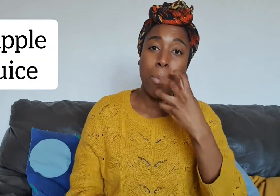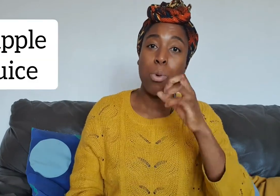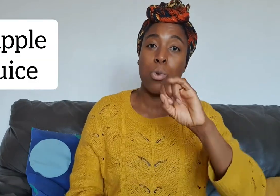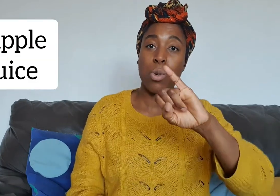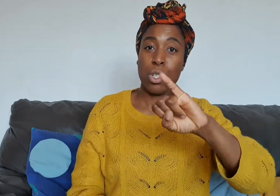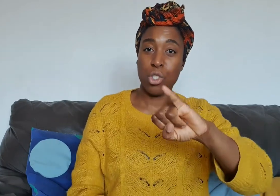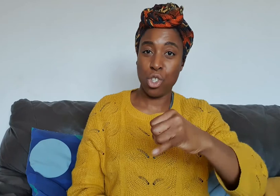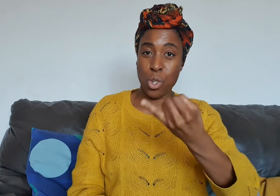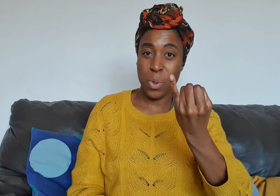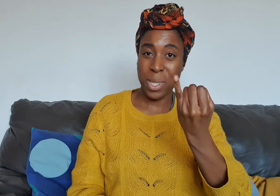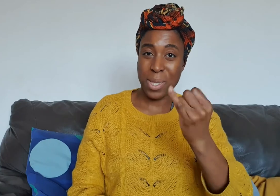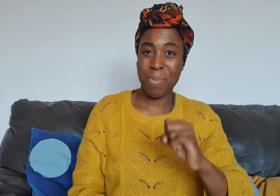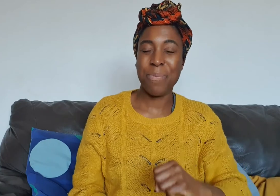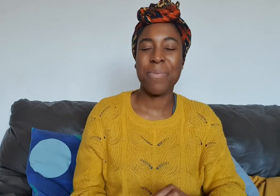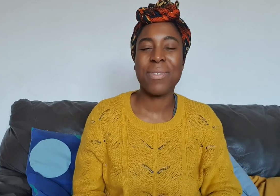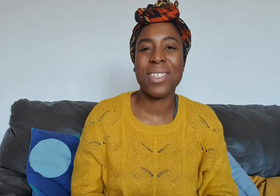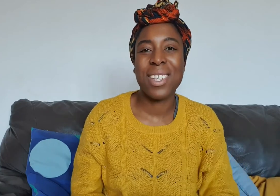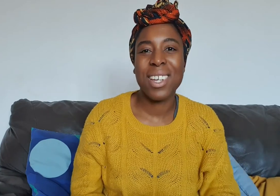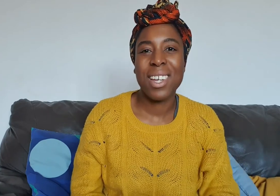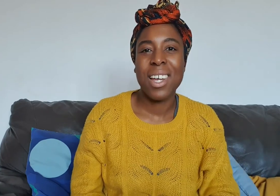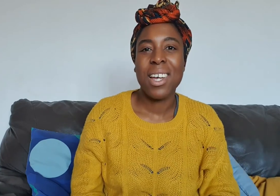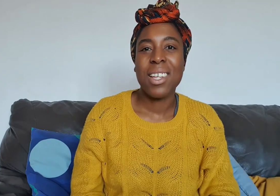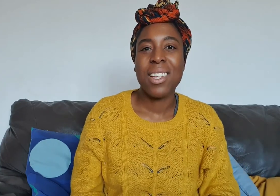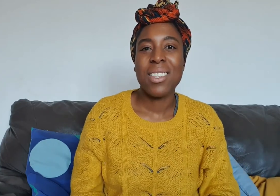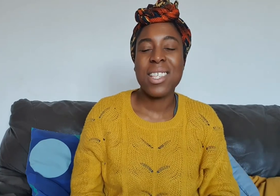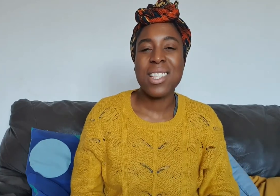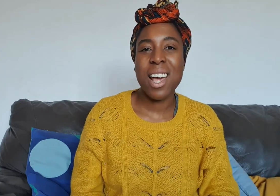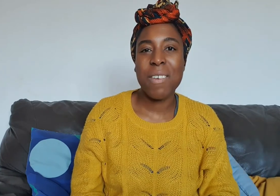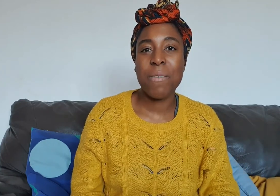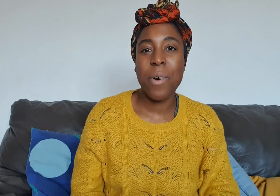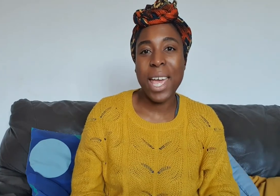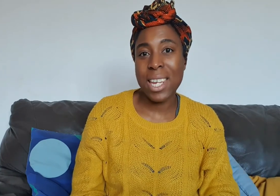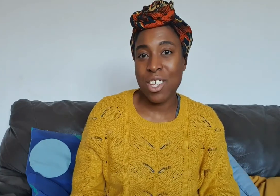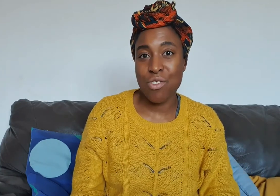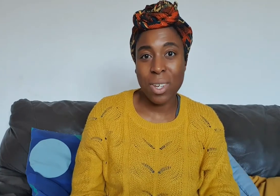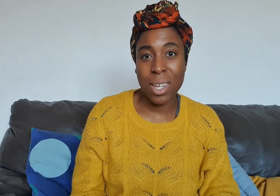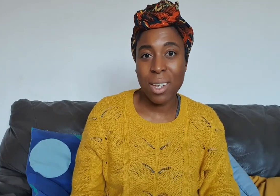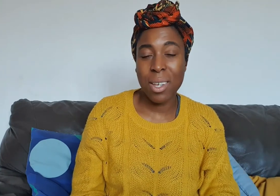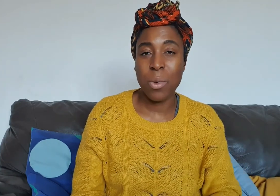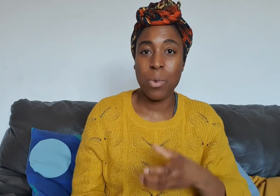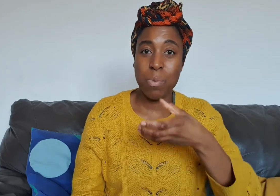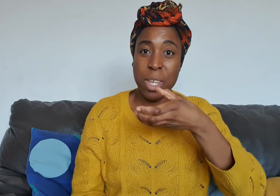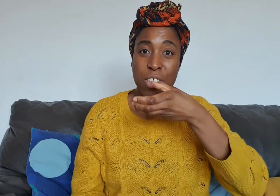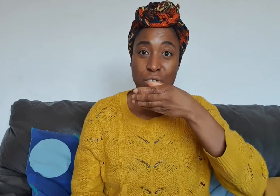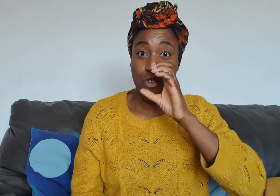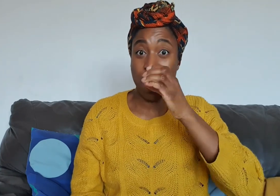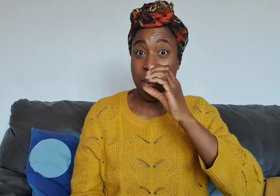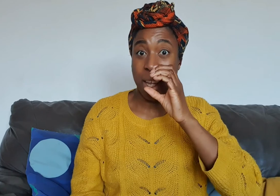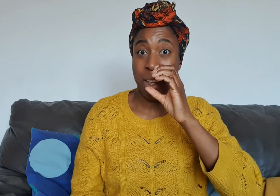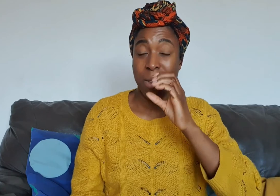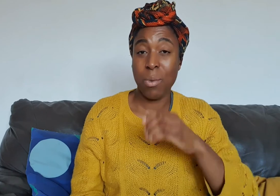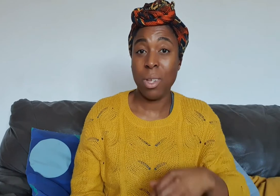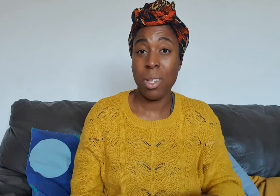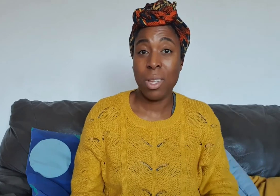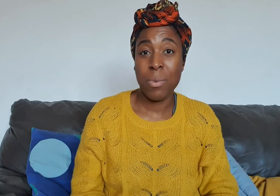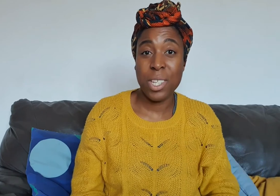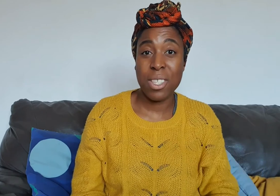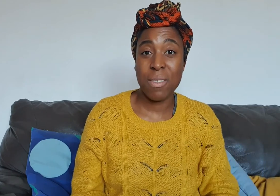apple juice. The sign for any drink would be drink,